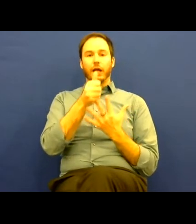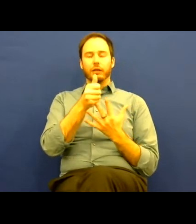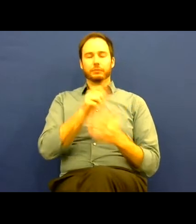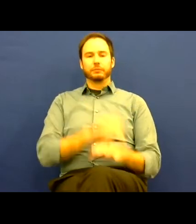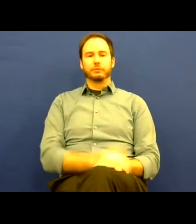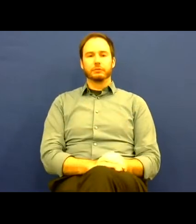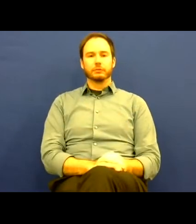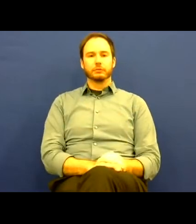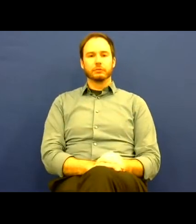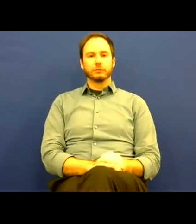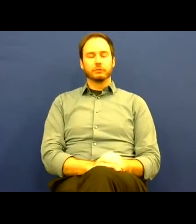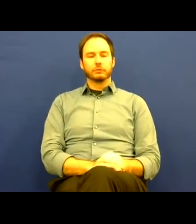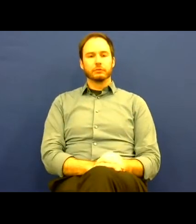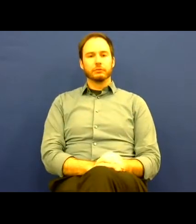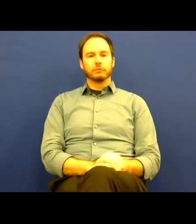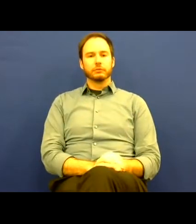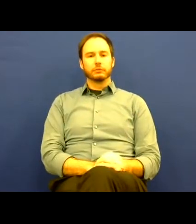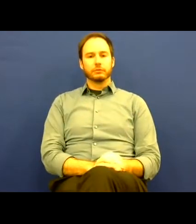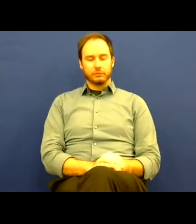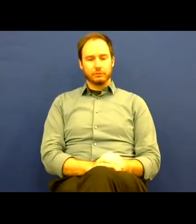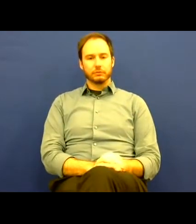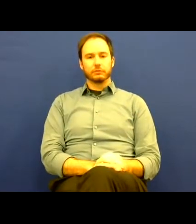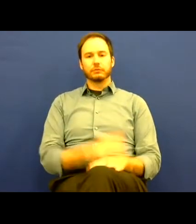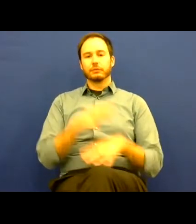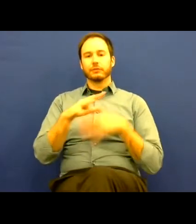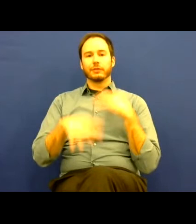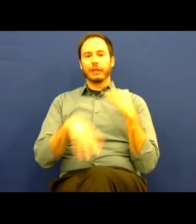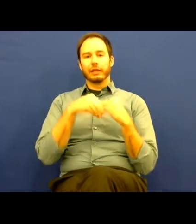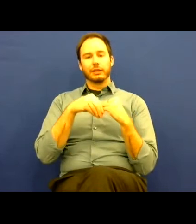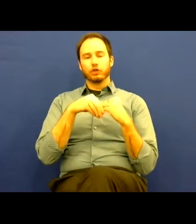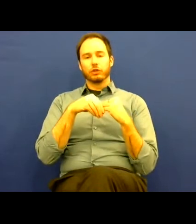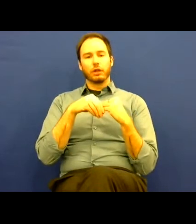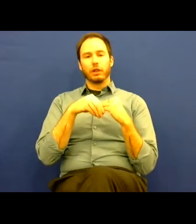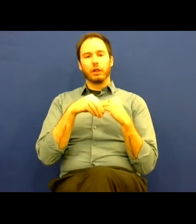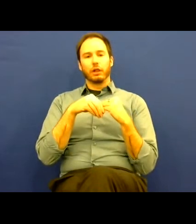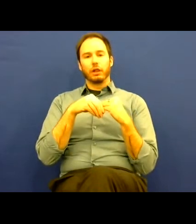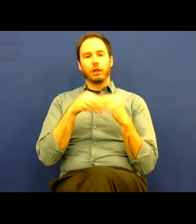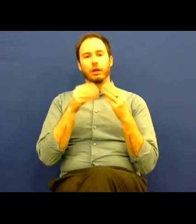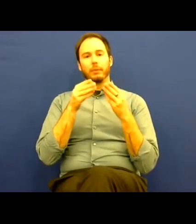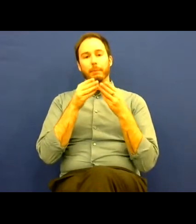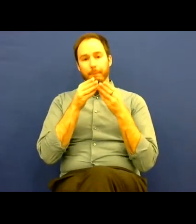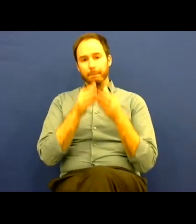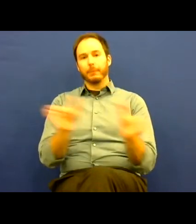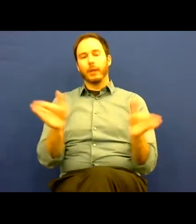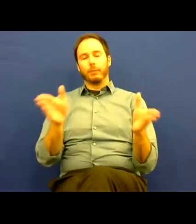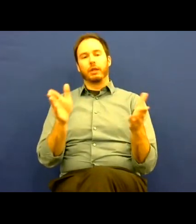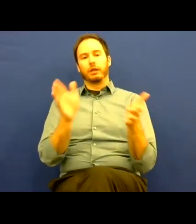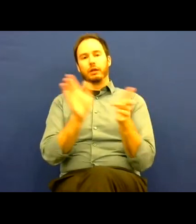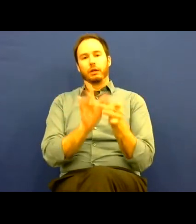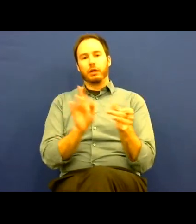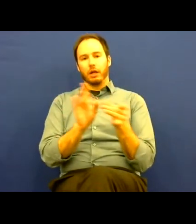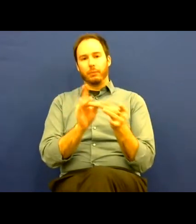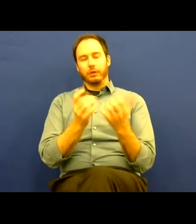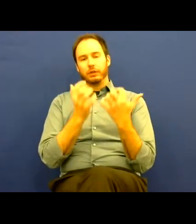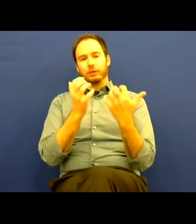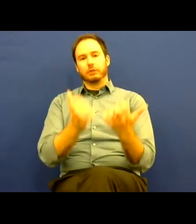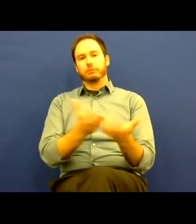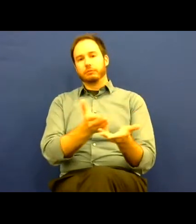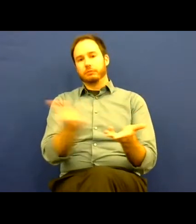Aye. Do we have any additional public comments from the